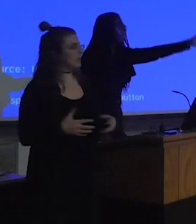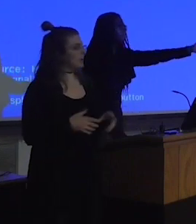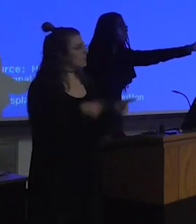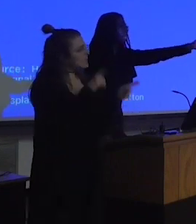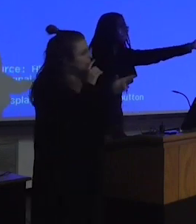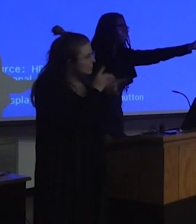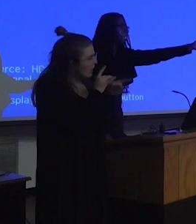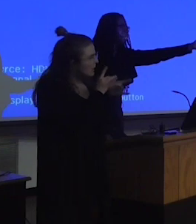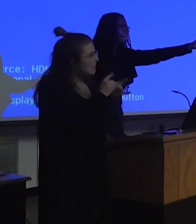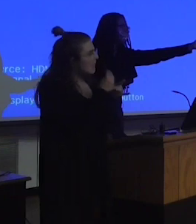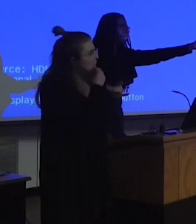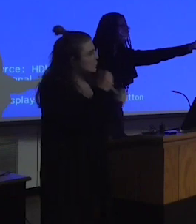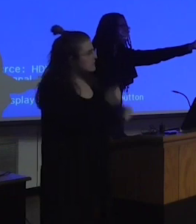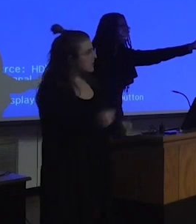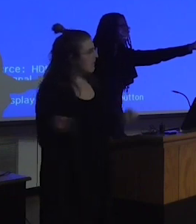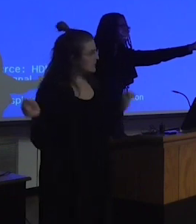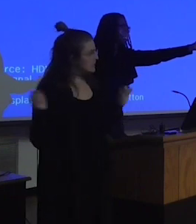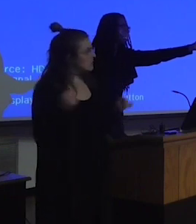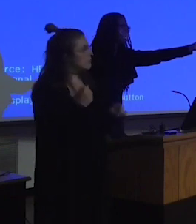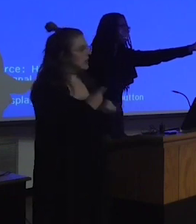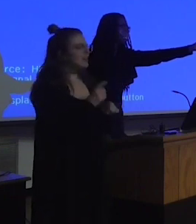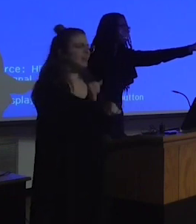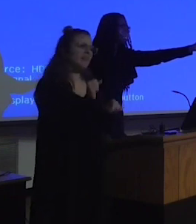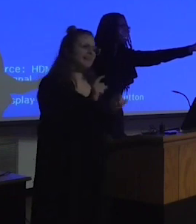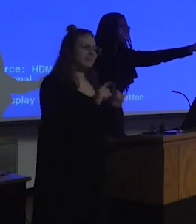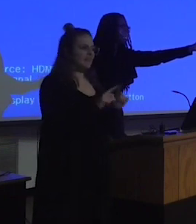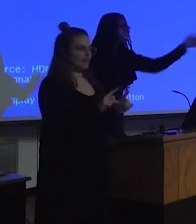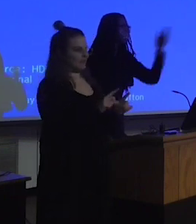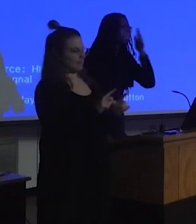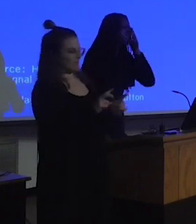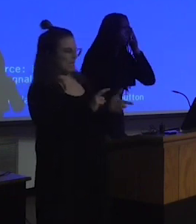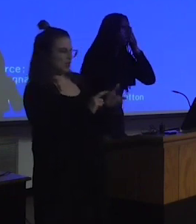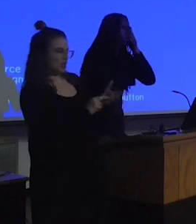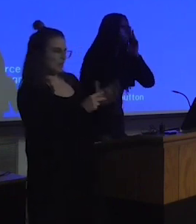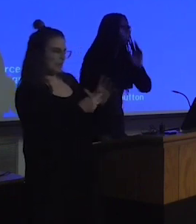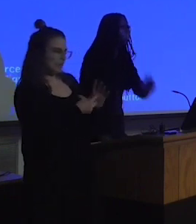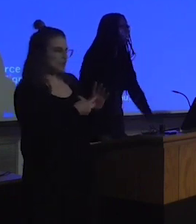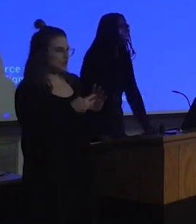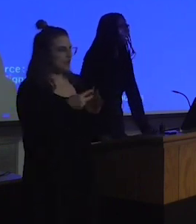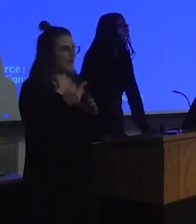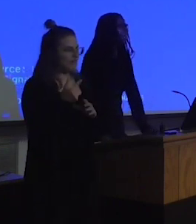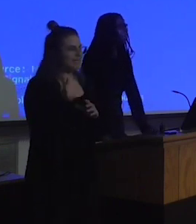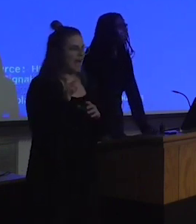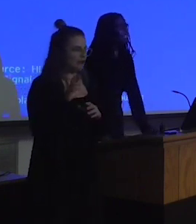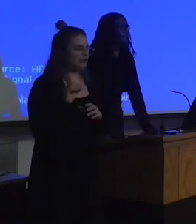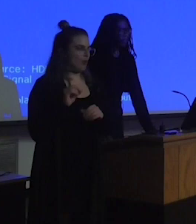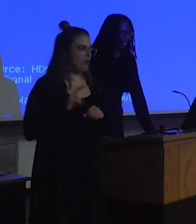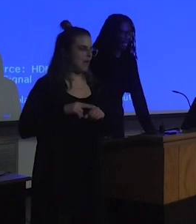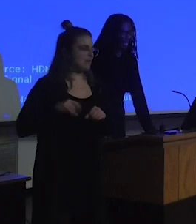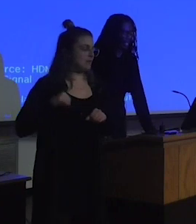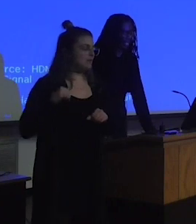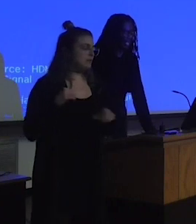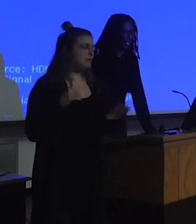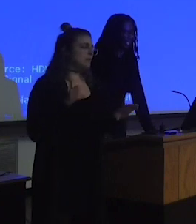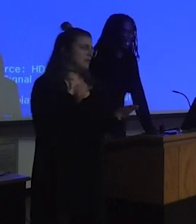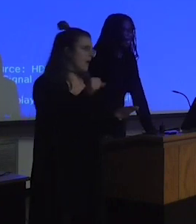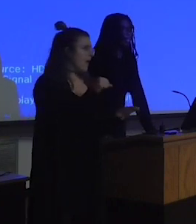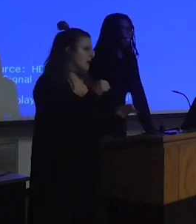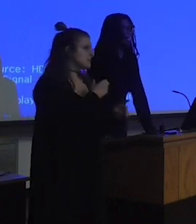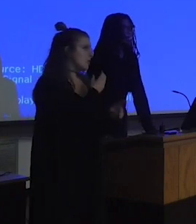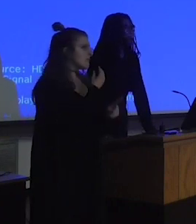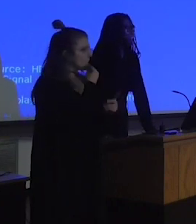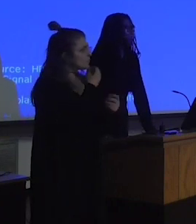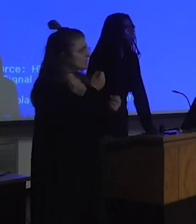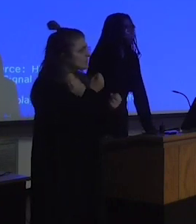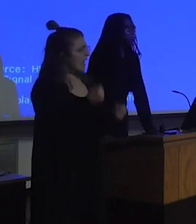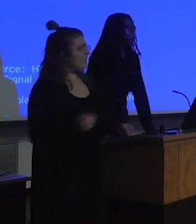you're talking about food sovereignty, I think. Yeah, just the different interpretations that gastro-nationalism could have. Yeah, like, food sovereignty, I think, like,